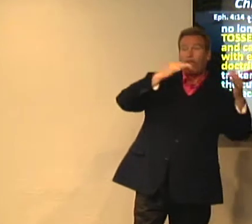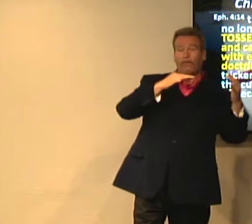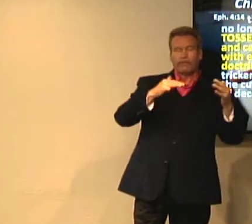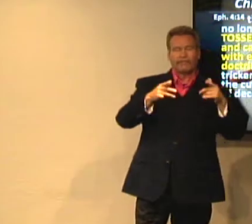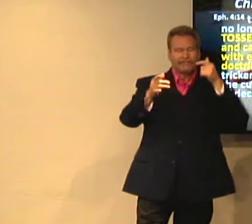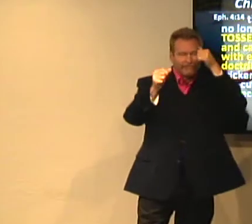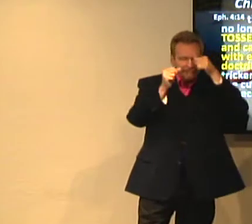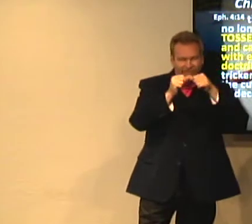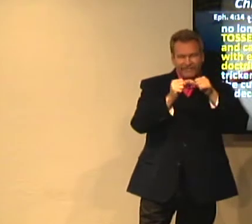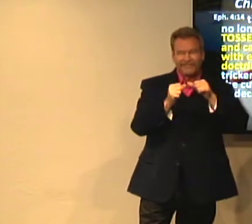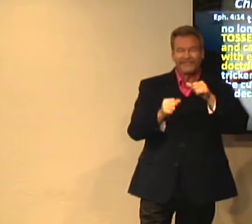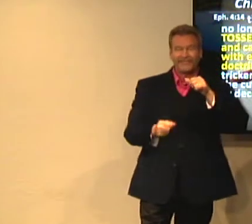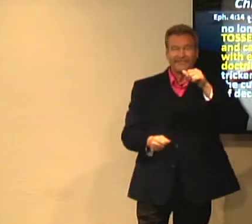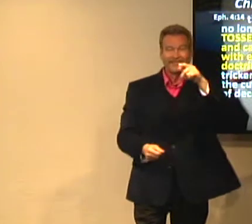God.